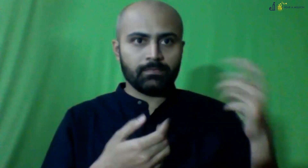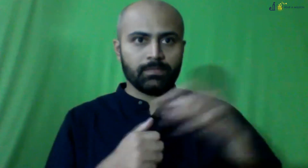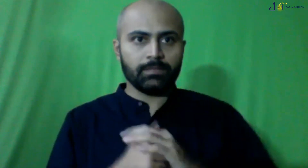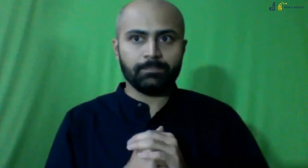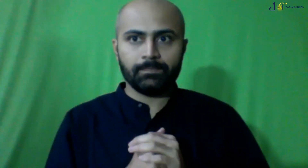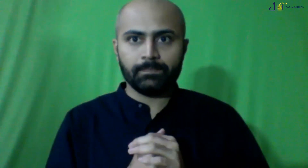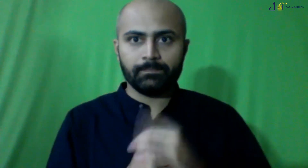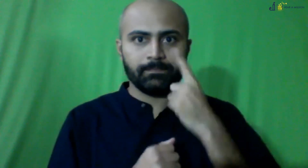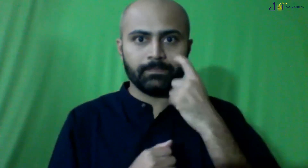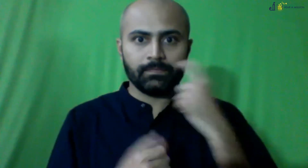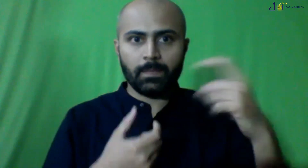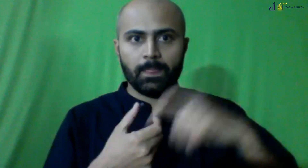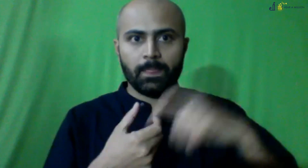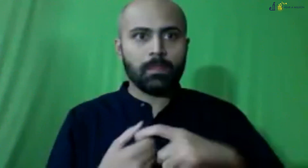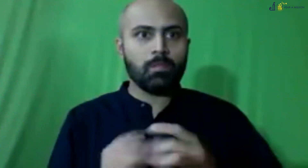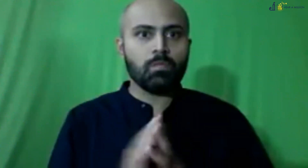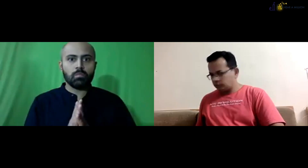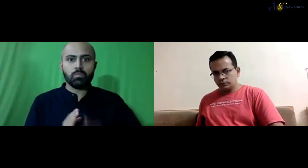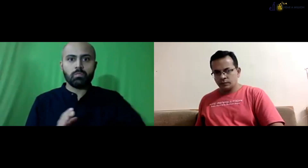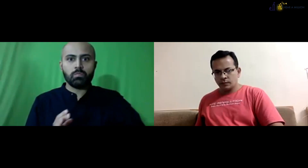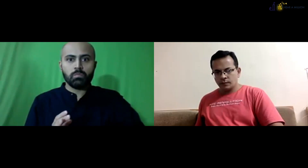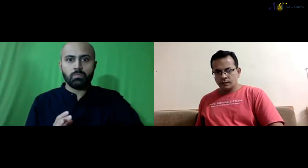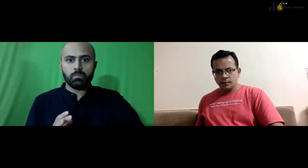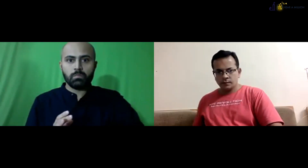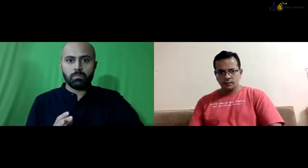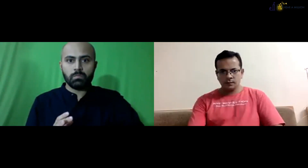So we would like to invite Mr. Rajesh Ketkar now.